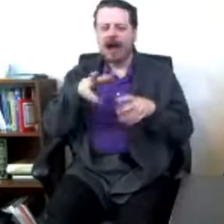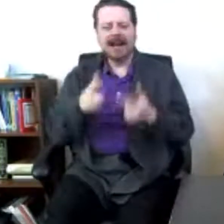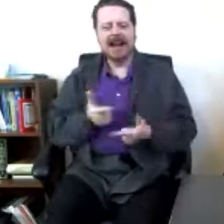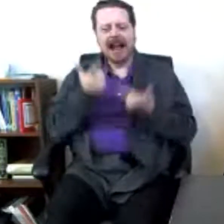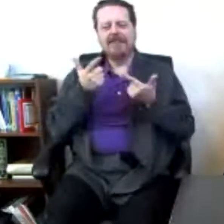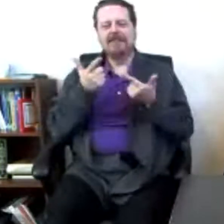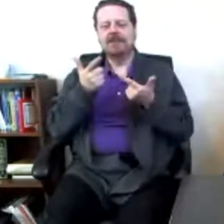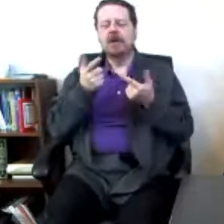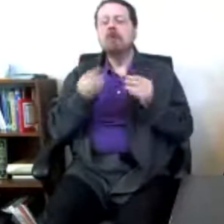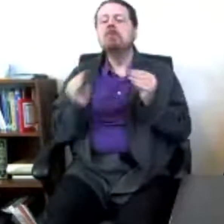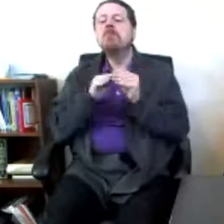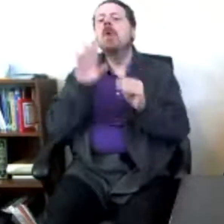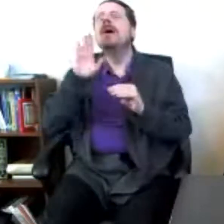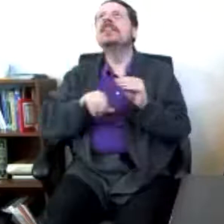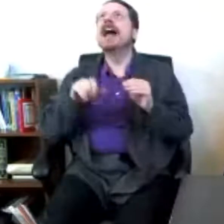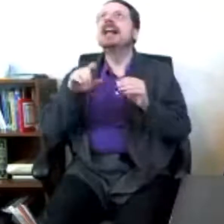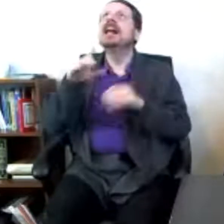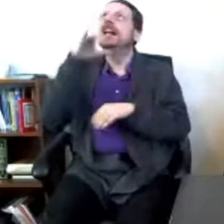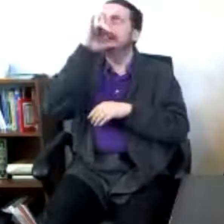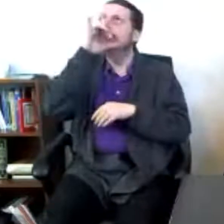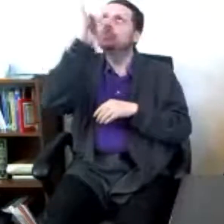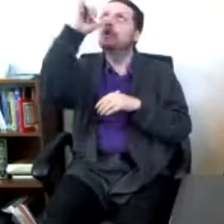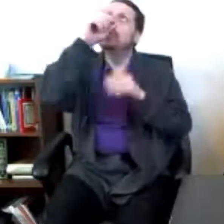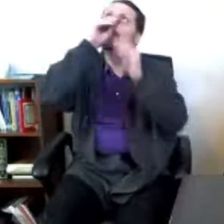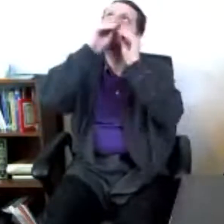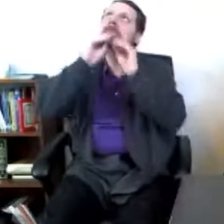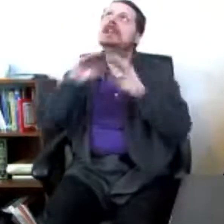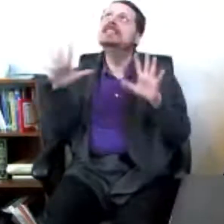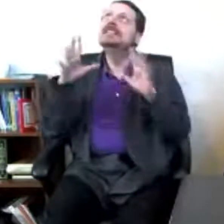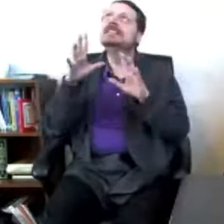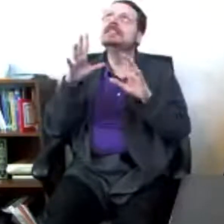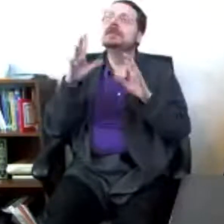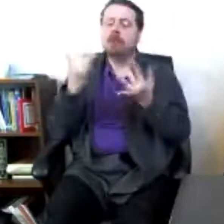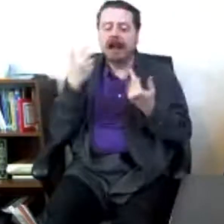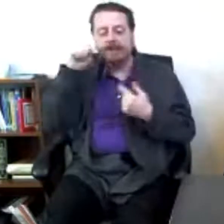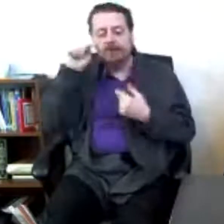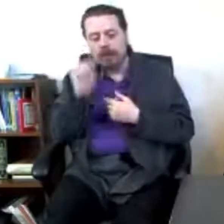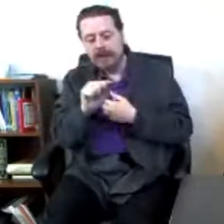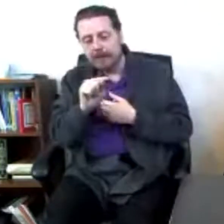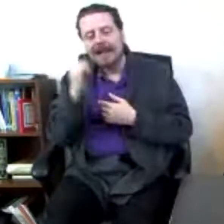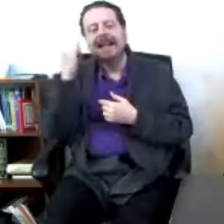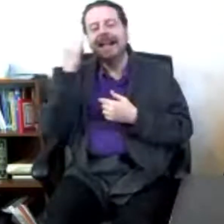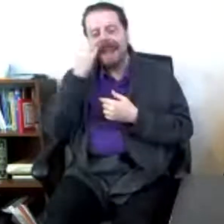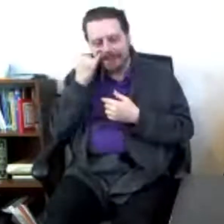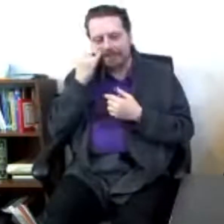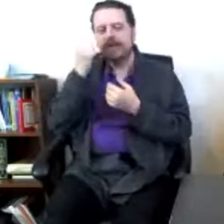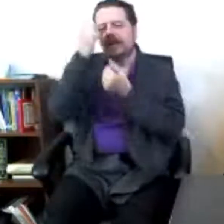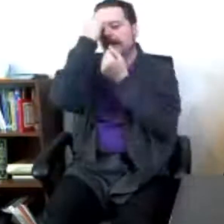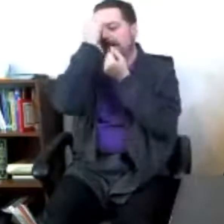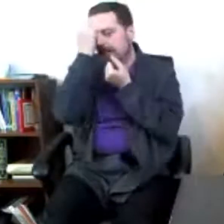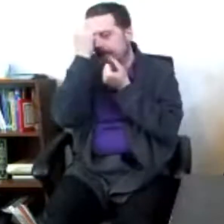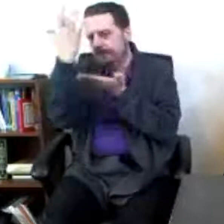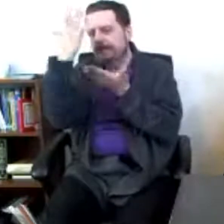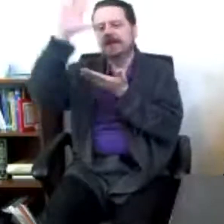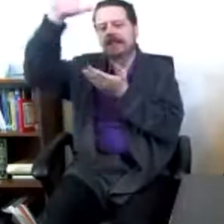the eternal bliss that is awaiting them if they live in submission to